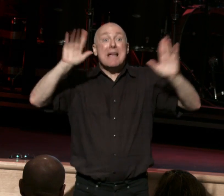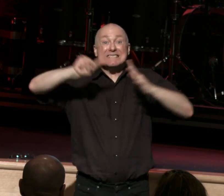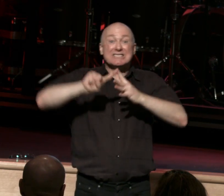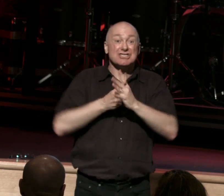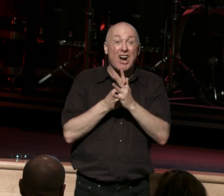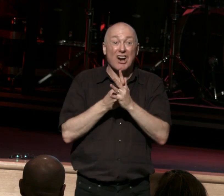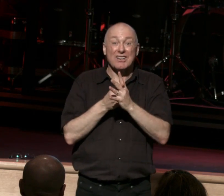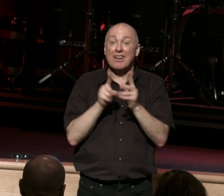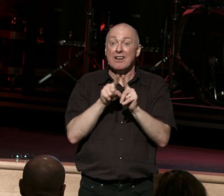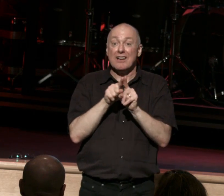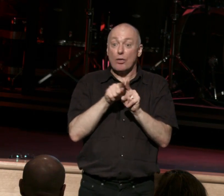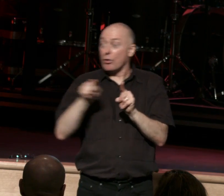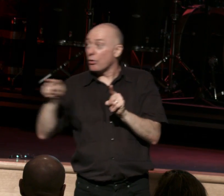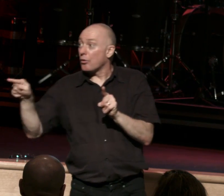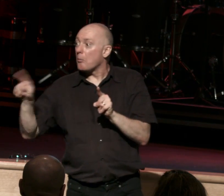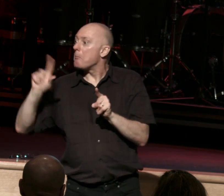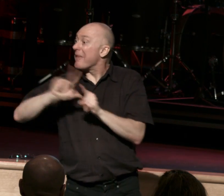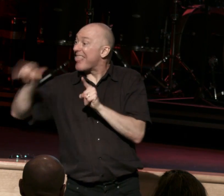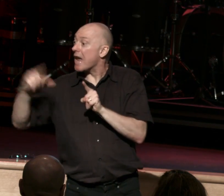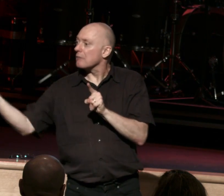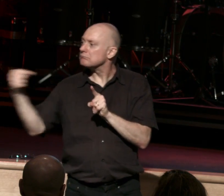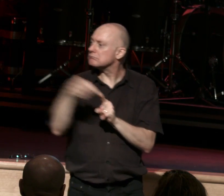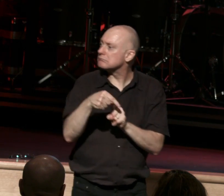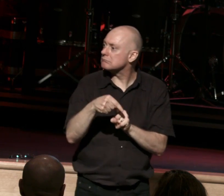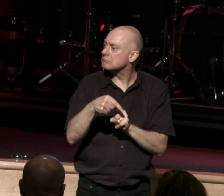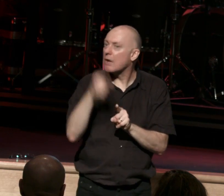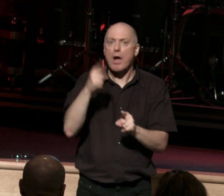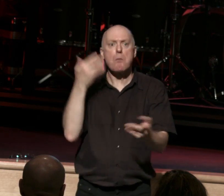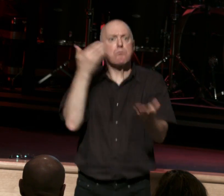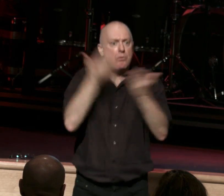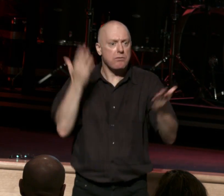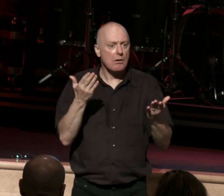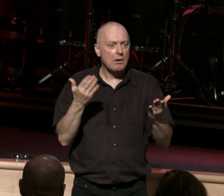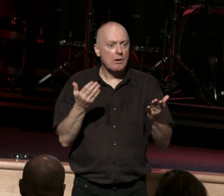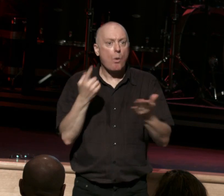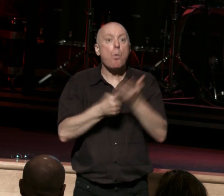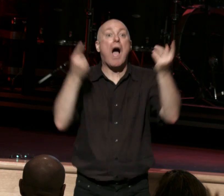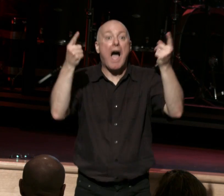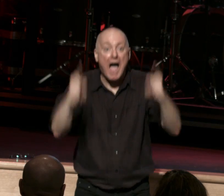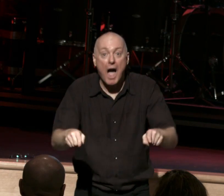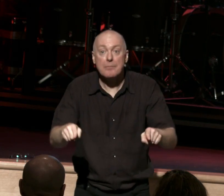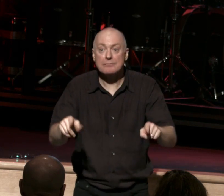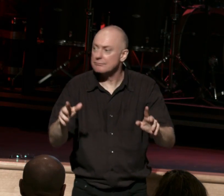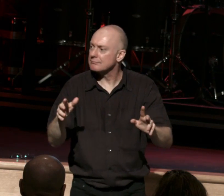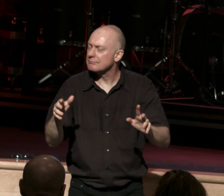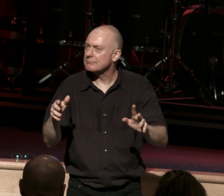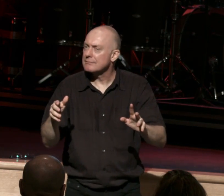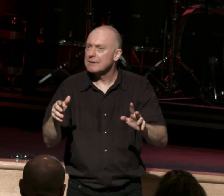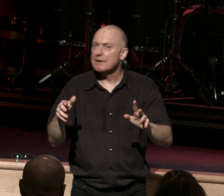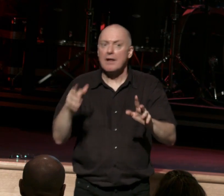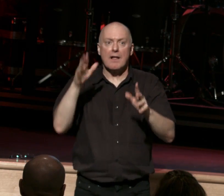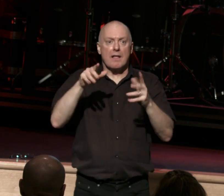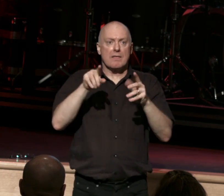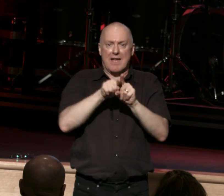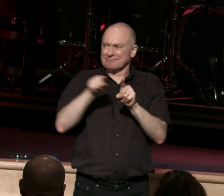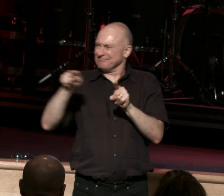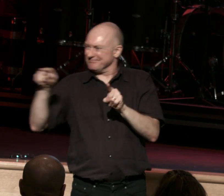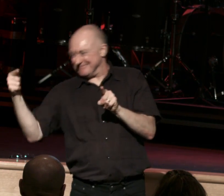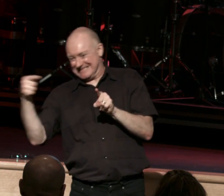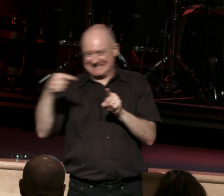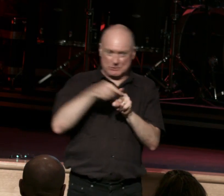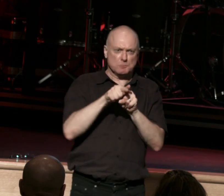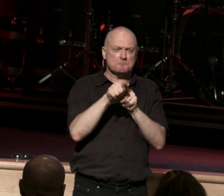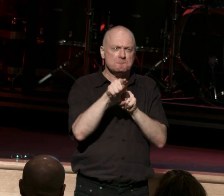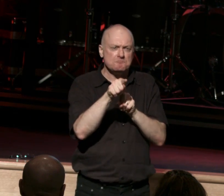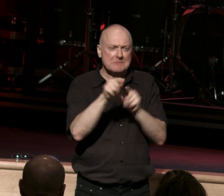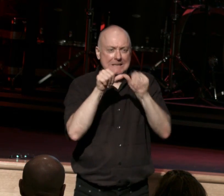start, tough middle, but fantastic end. And God has proven that what happened in lives was legitimate as they